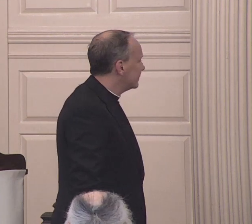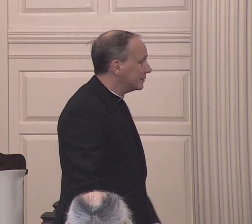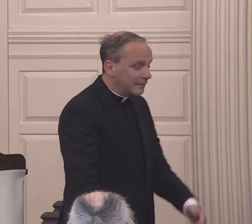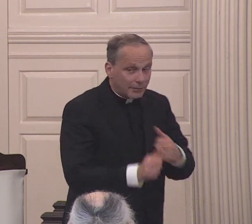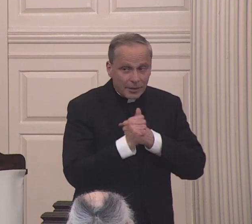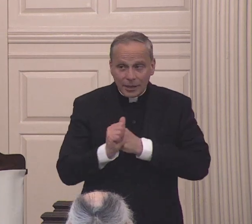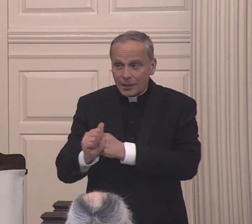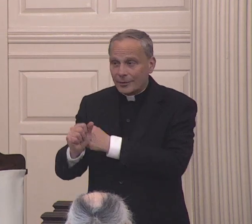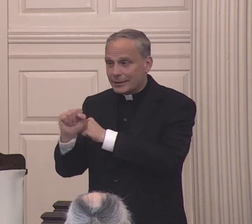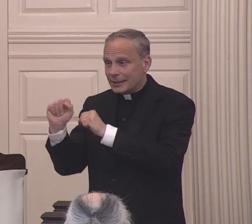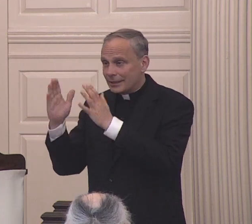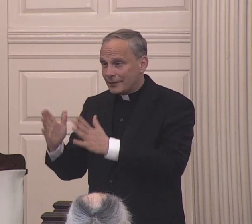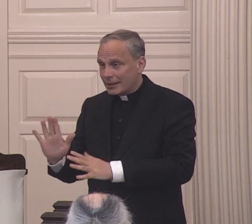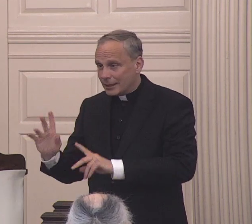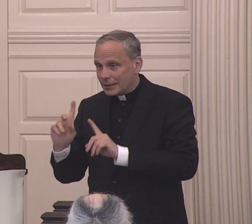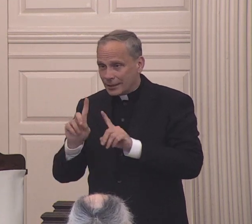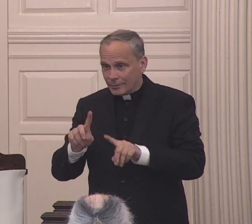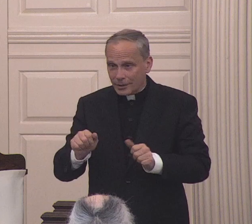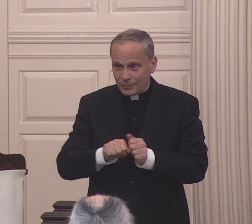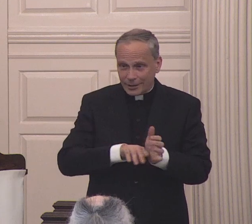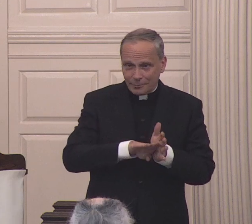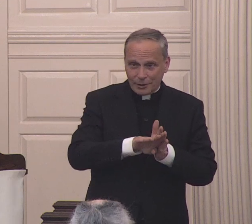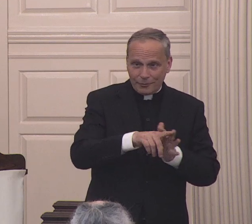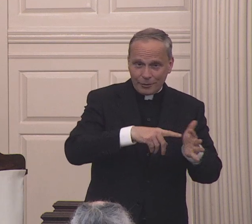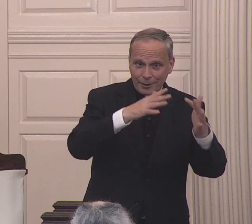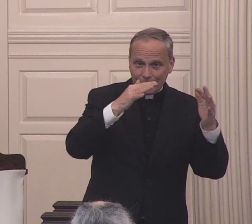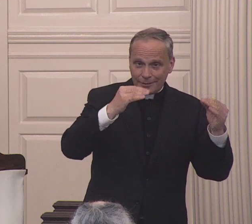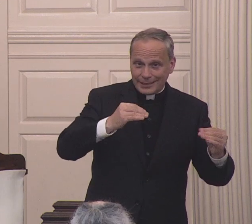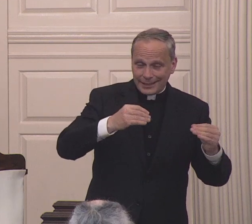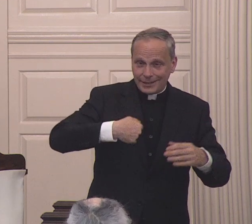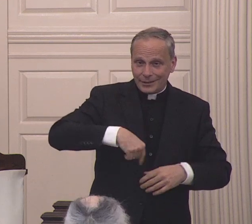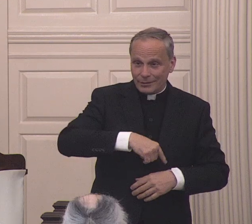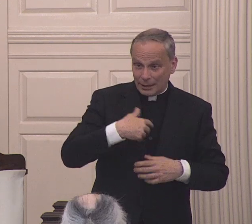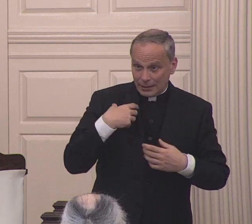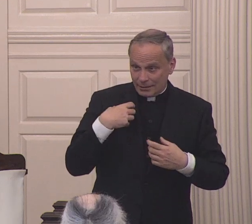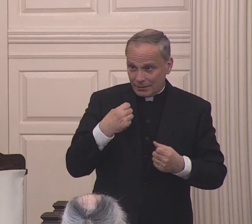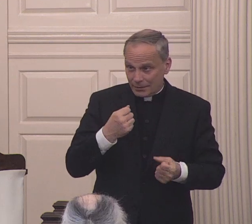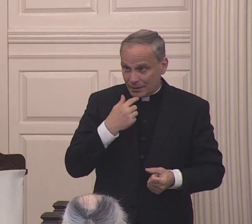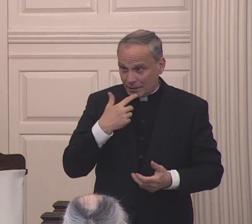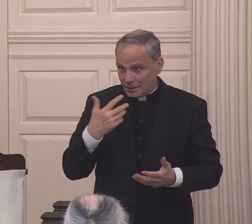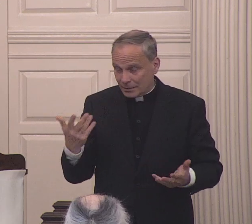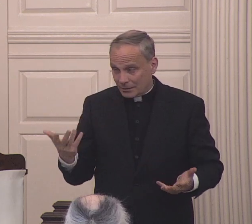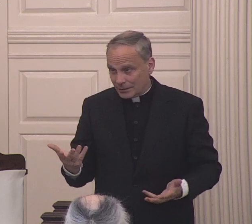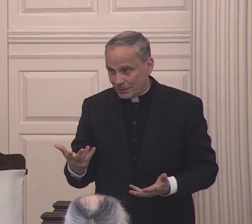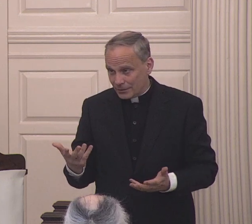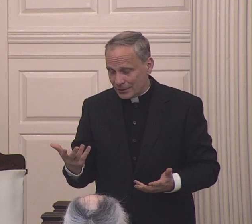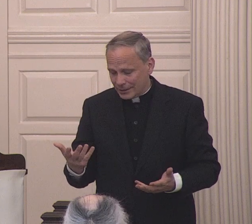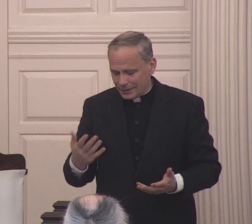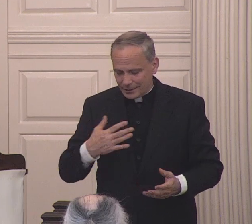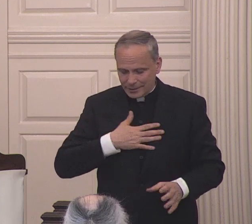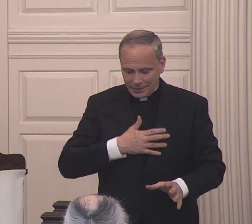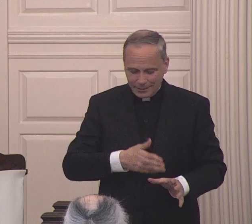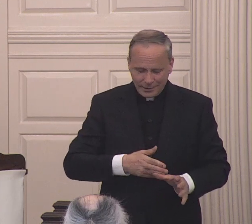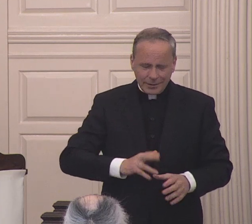Amen. At the Savior's command and formed by divine teaching, we dare to